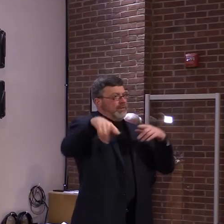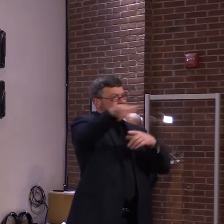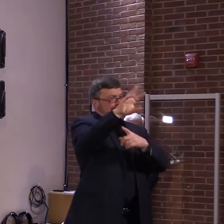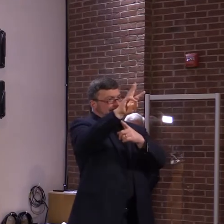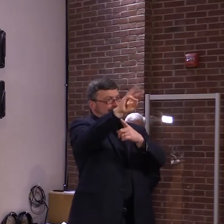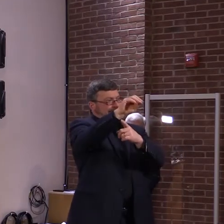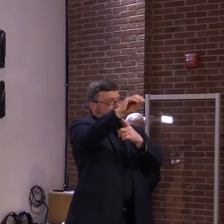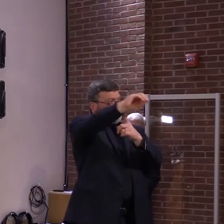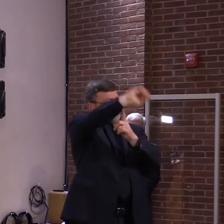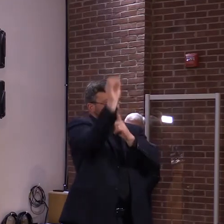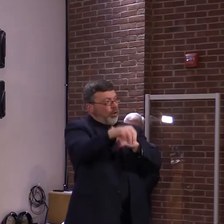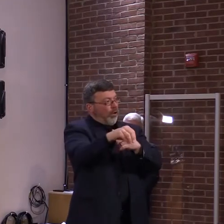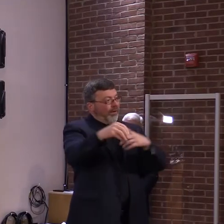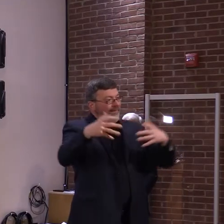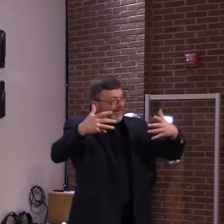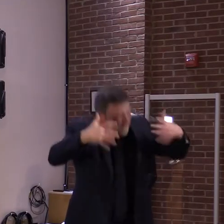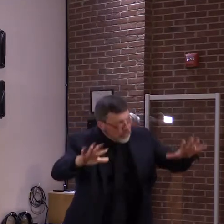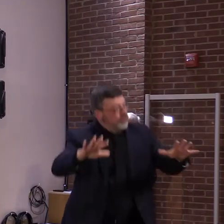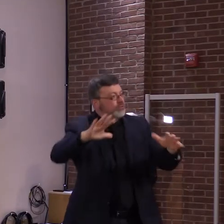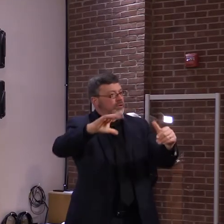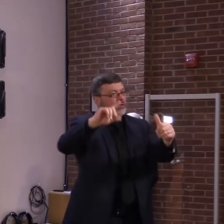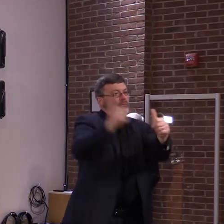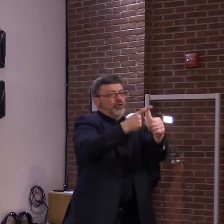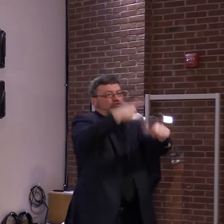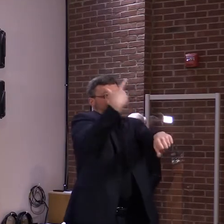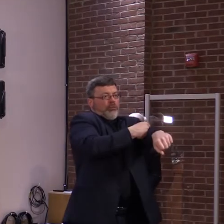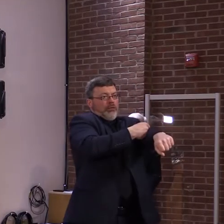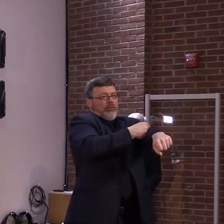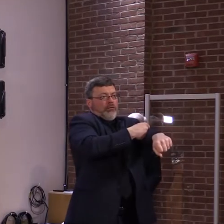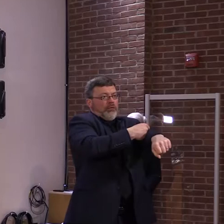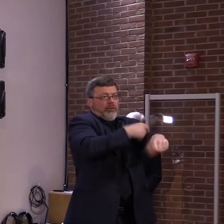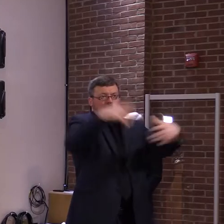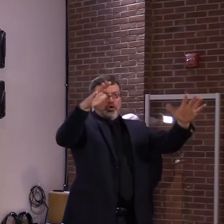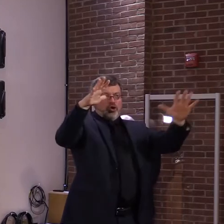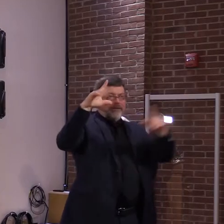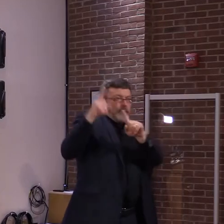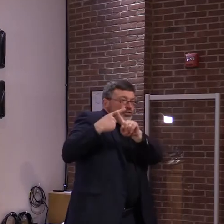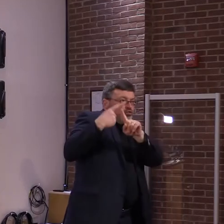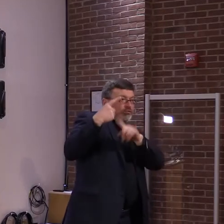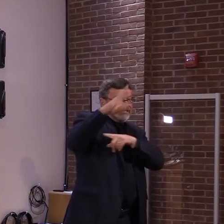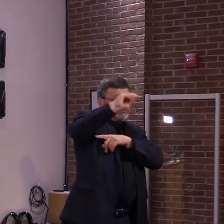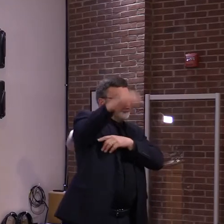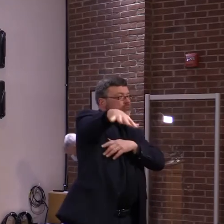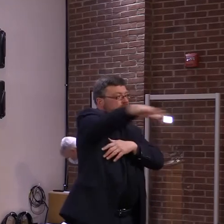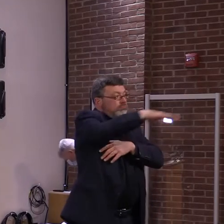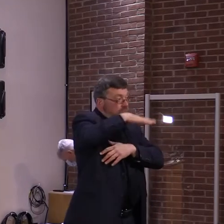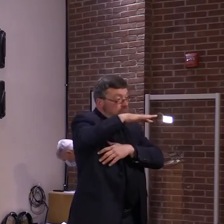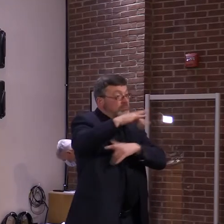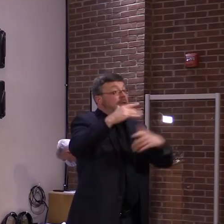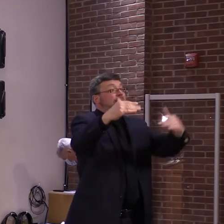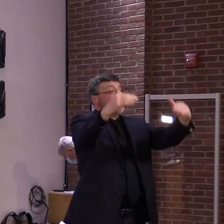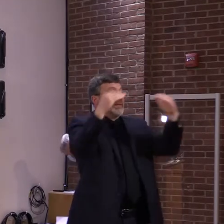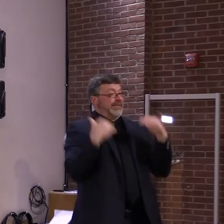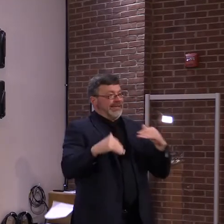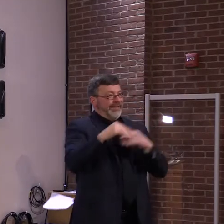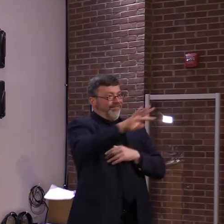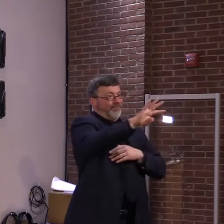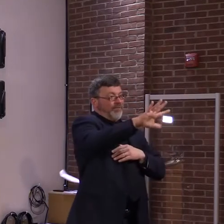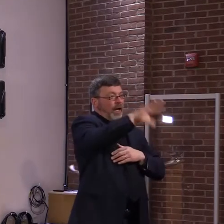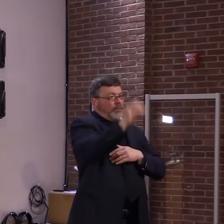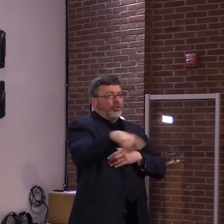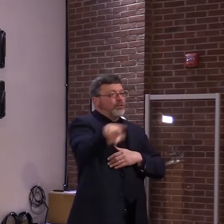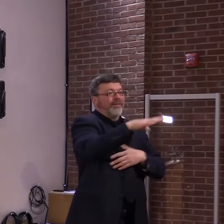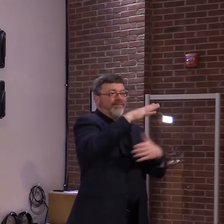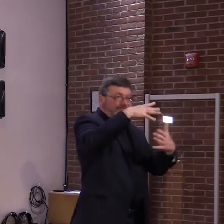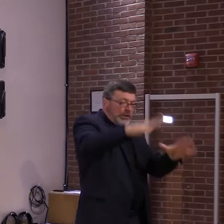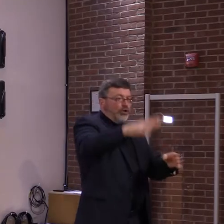and 45% fully vaccinated. So I want to again thank each and every person who's gotten their